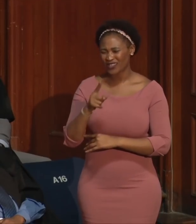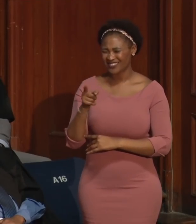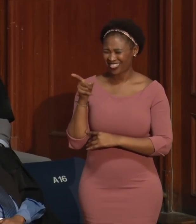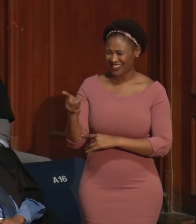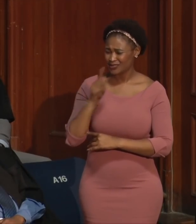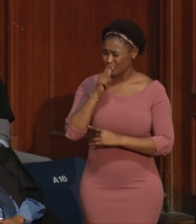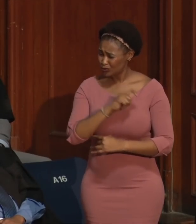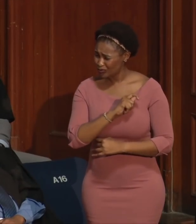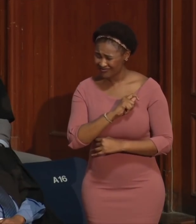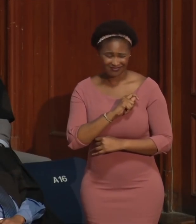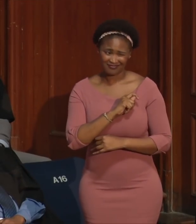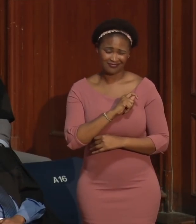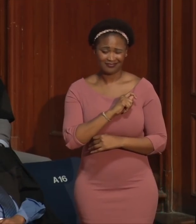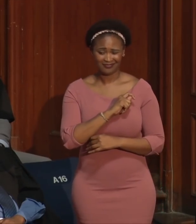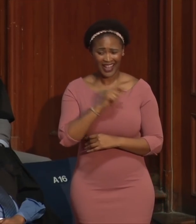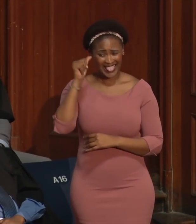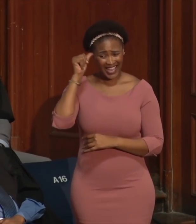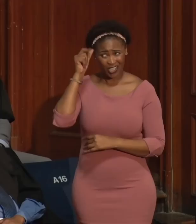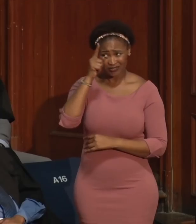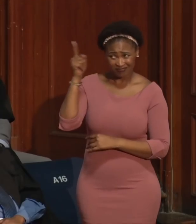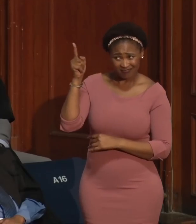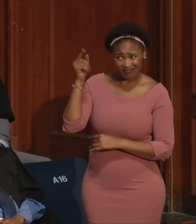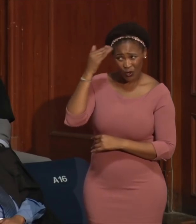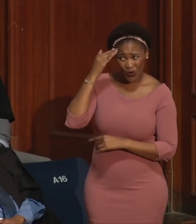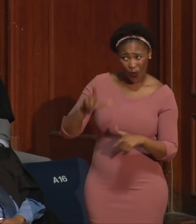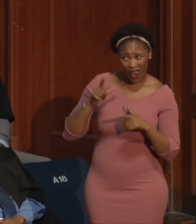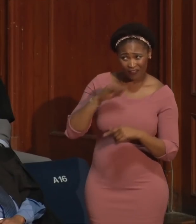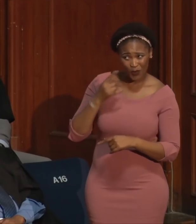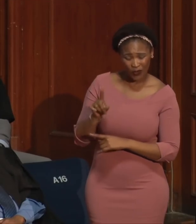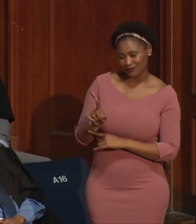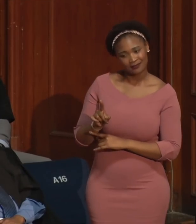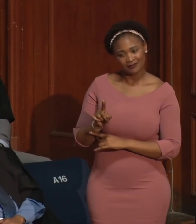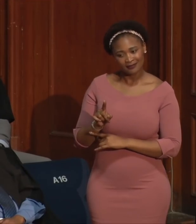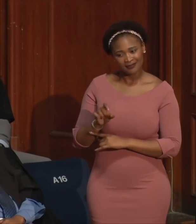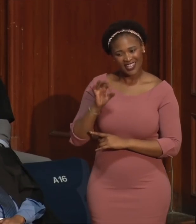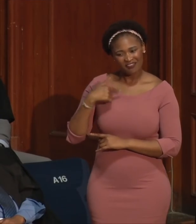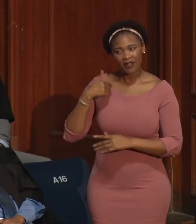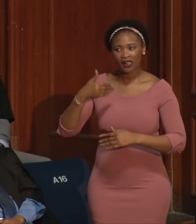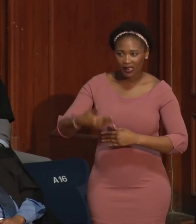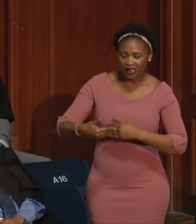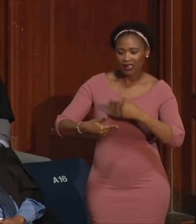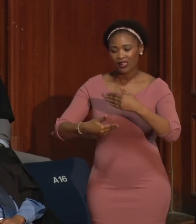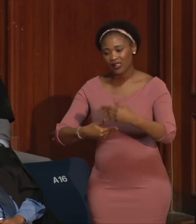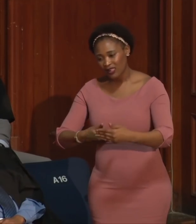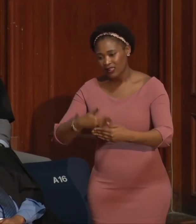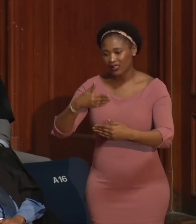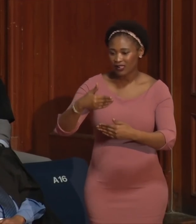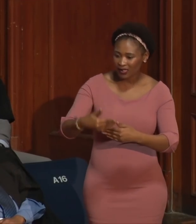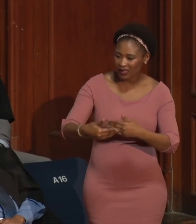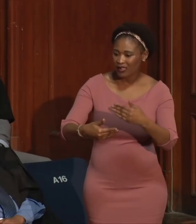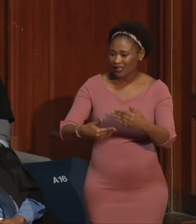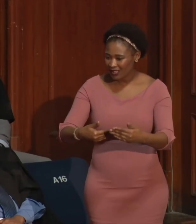that the adults hadn't figured out this whole life thing. And if I kept going on like this and not living